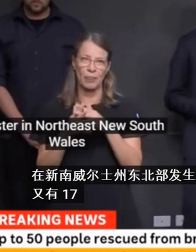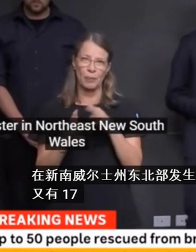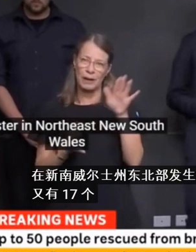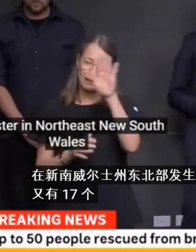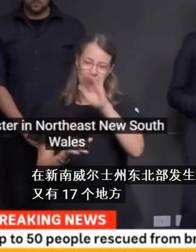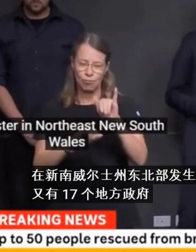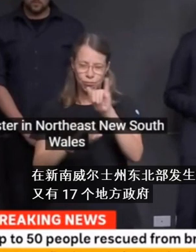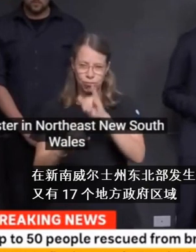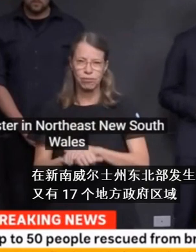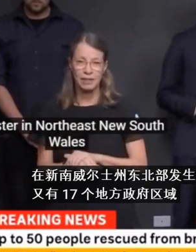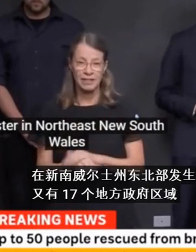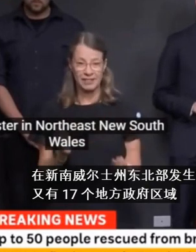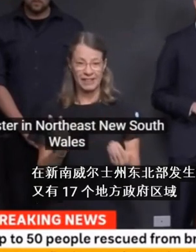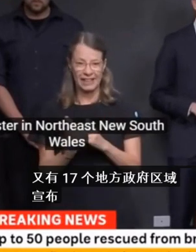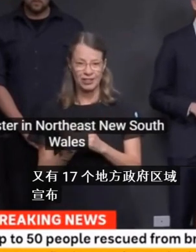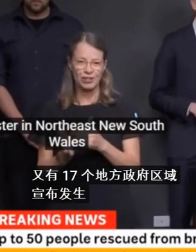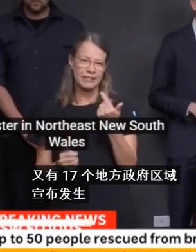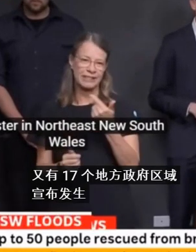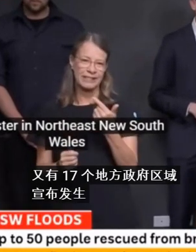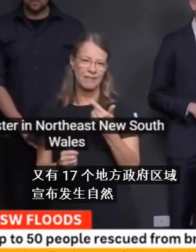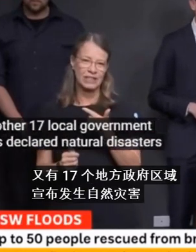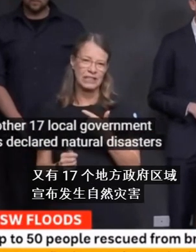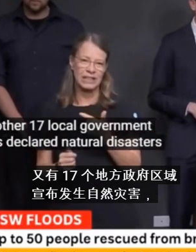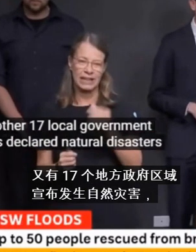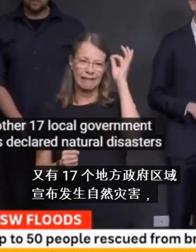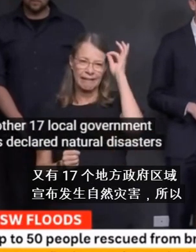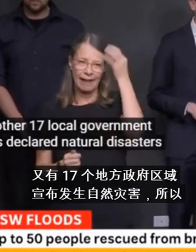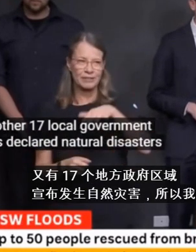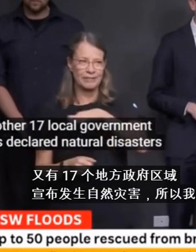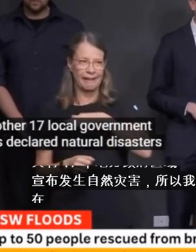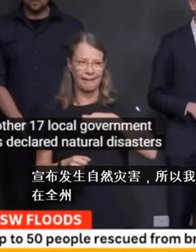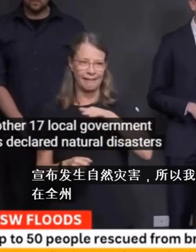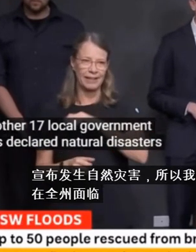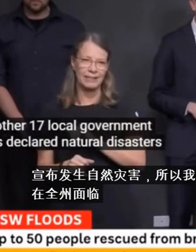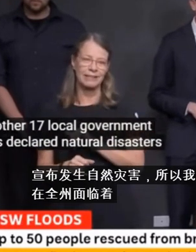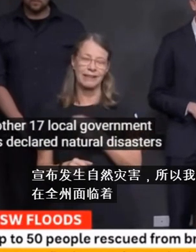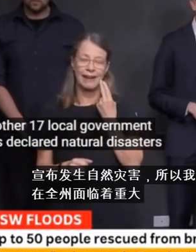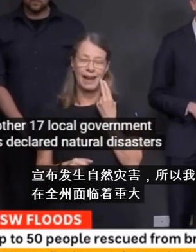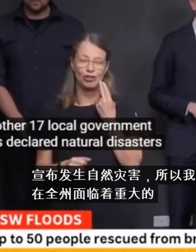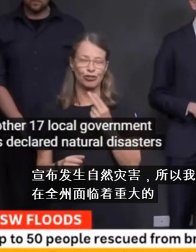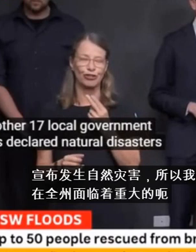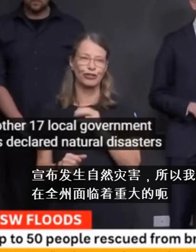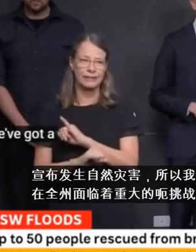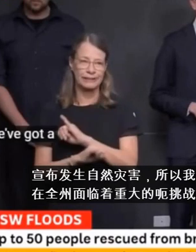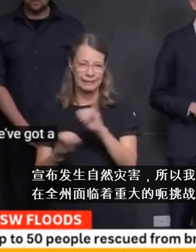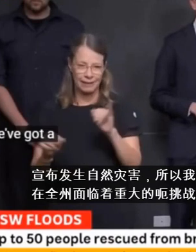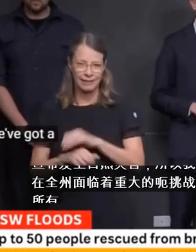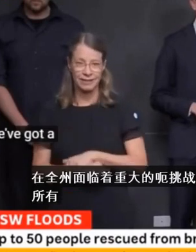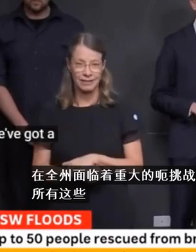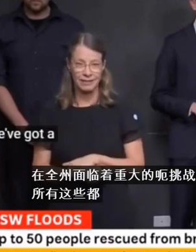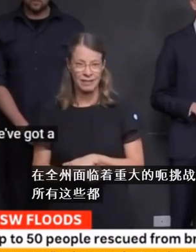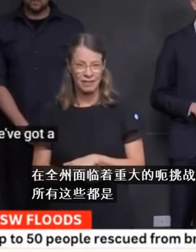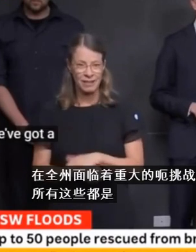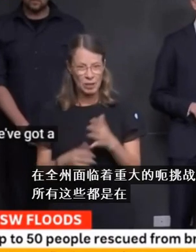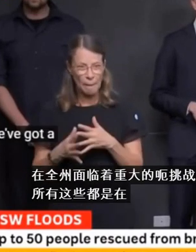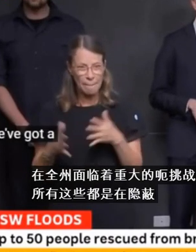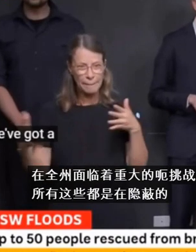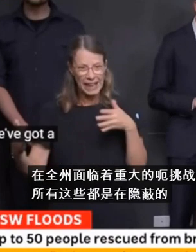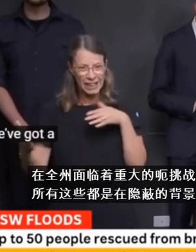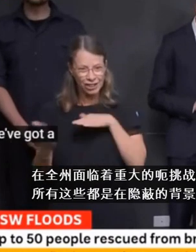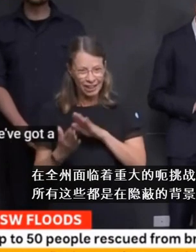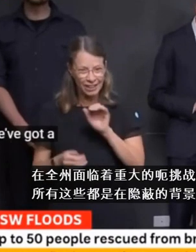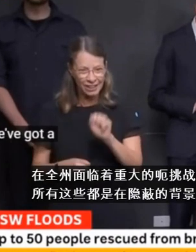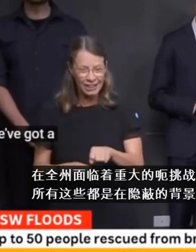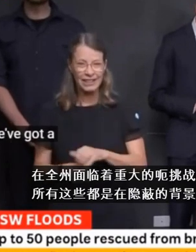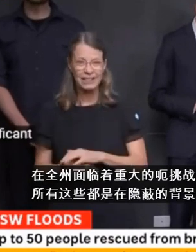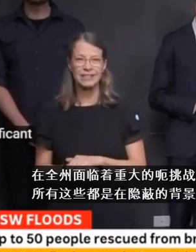another 17 local government areas declared natural disasters. So we've got a significant challenge across the state, all being done